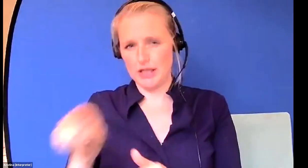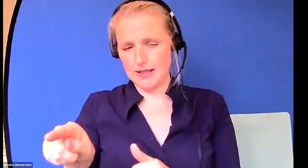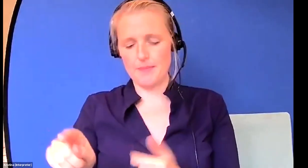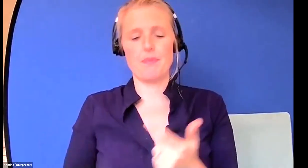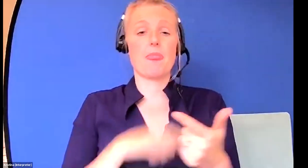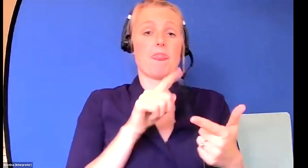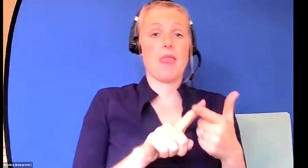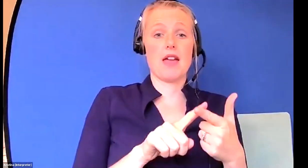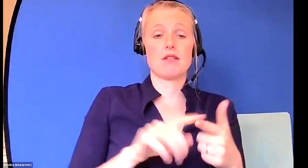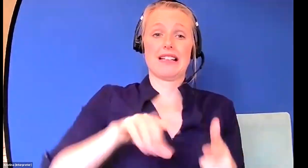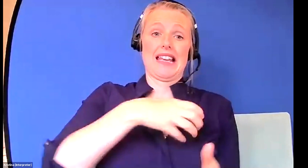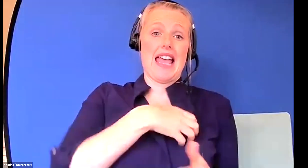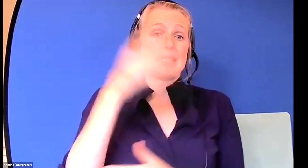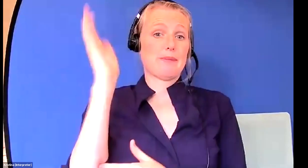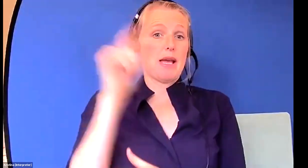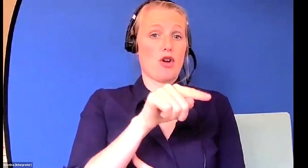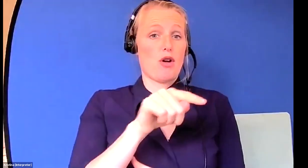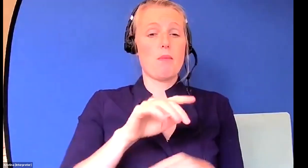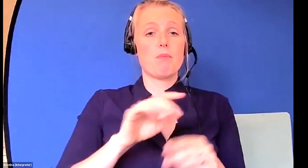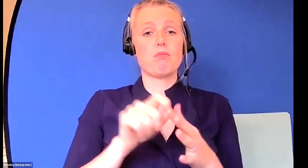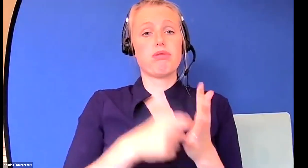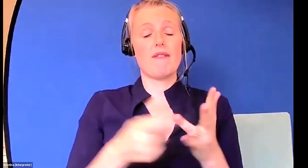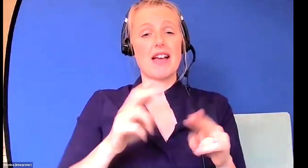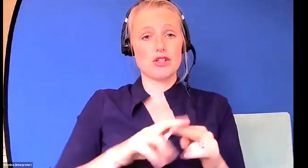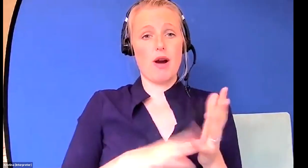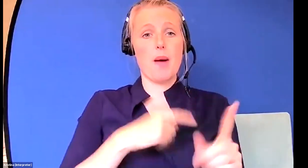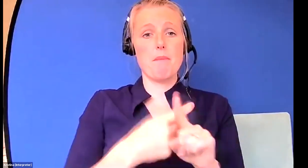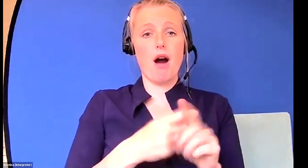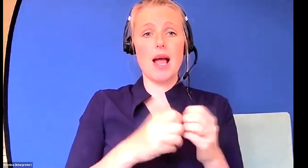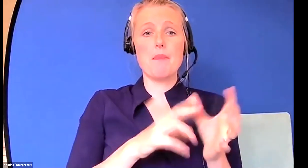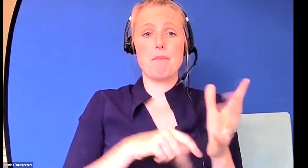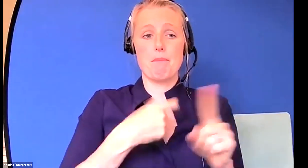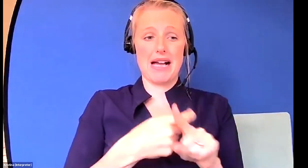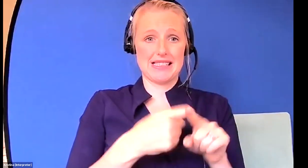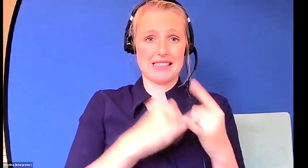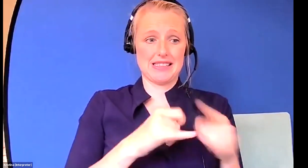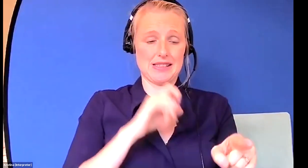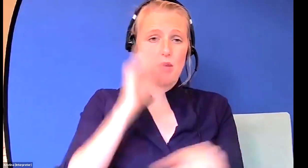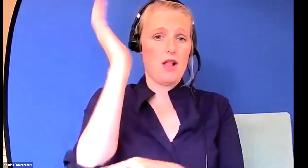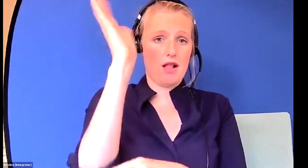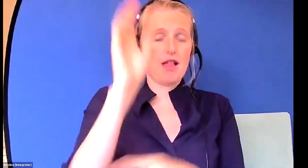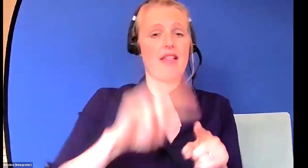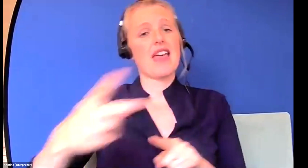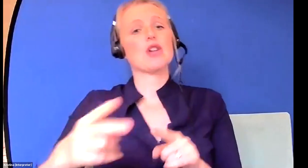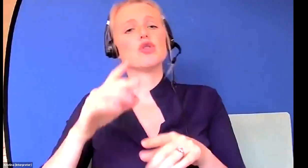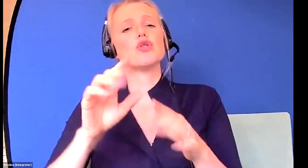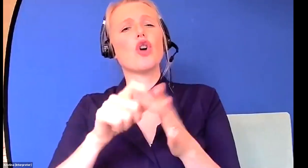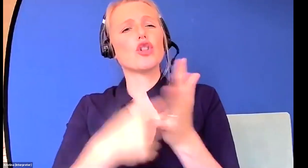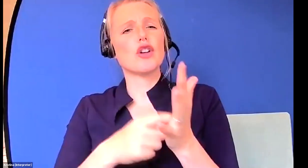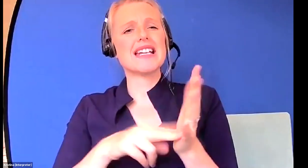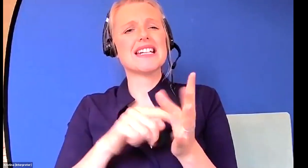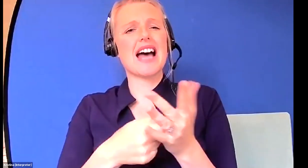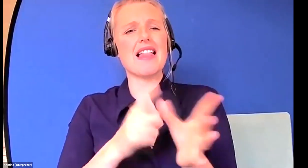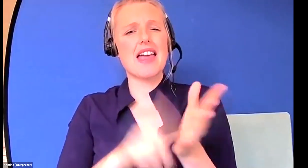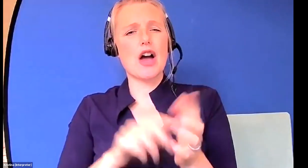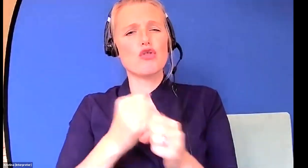have a talk by our guest speaker today, Professor Mark Banks. And following this, I'll introduce Dr. Natalia Grincheva, who will chair